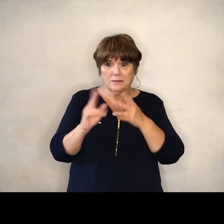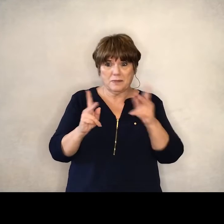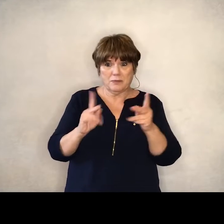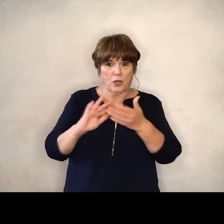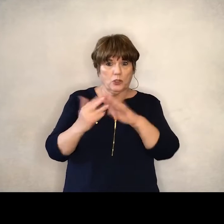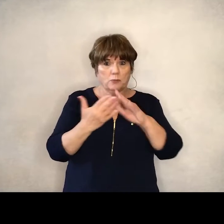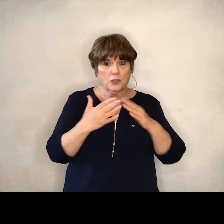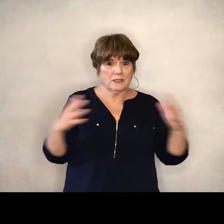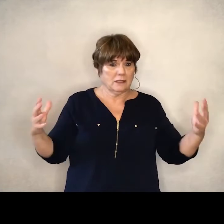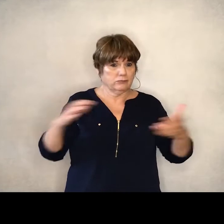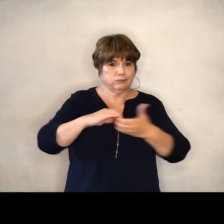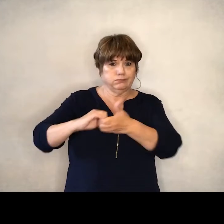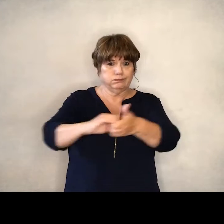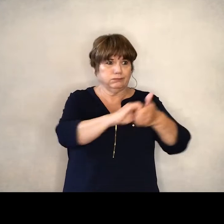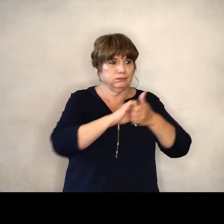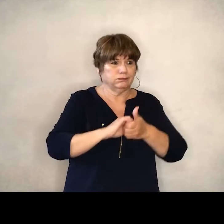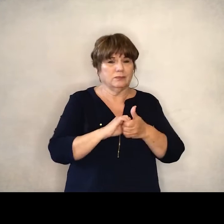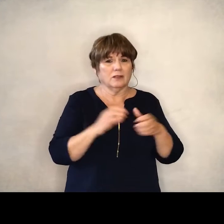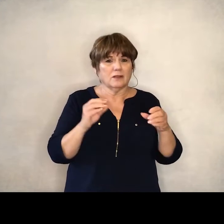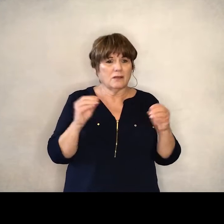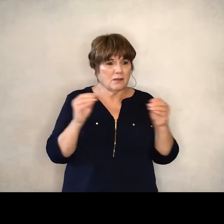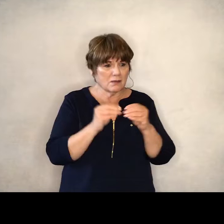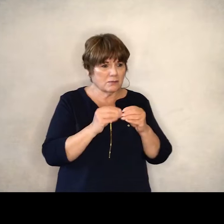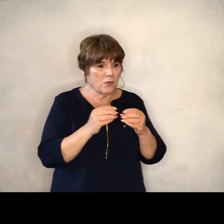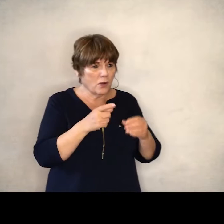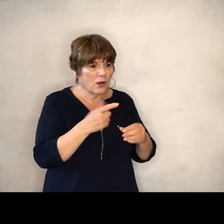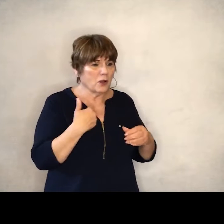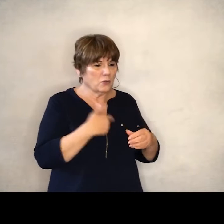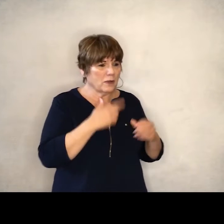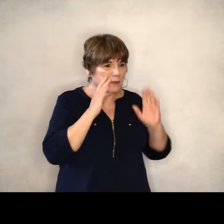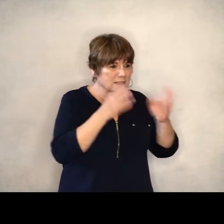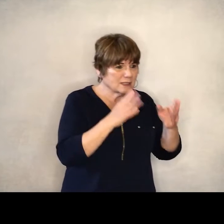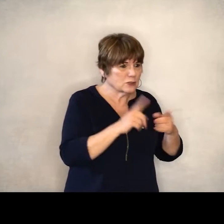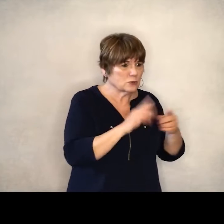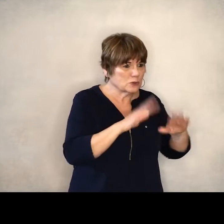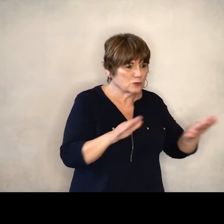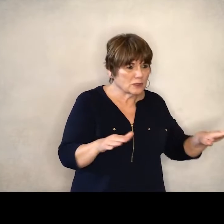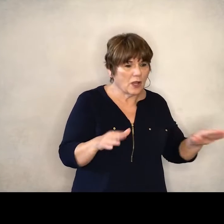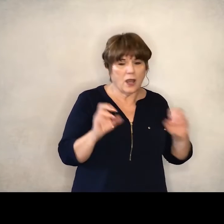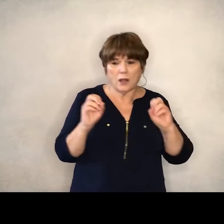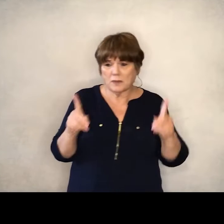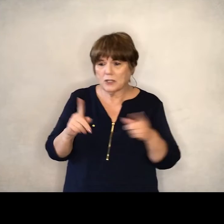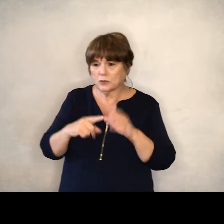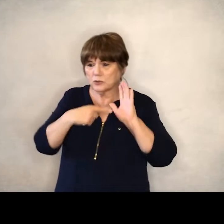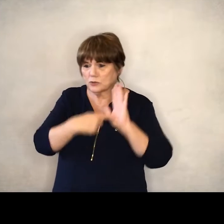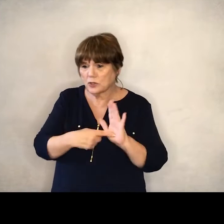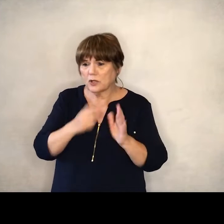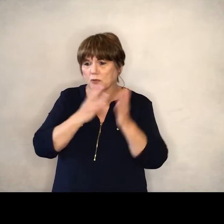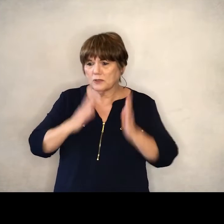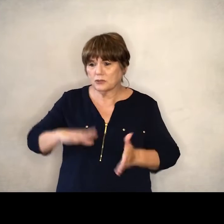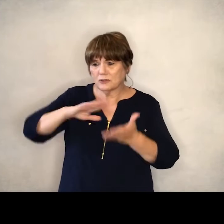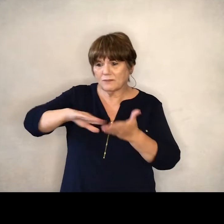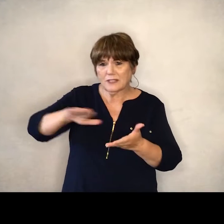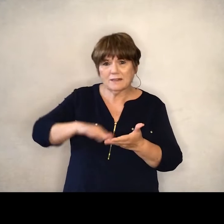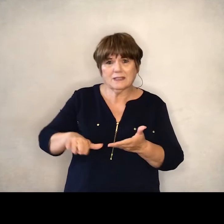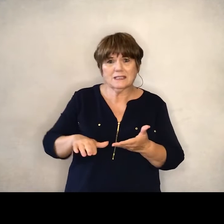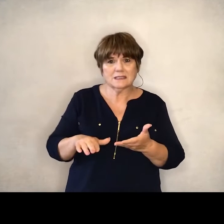give more attention to hurting loner children. Look at the opportunity to demonstrate Christian forgiveness.